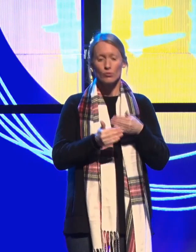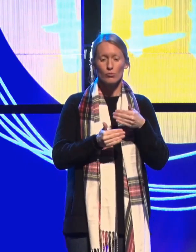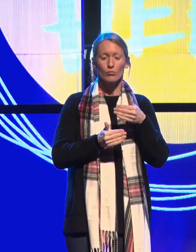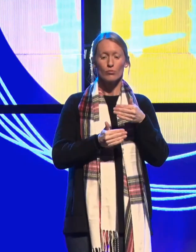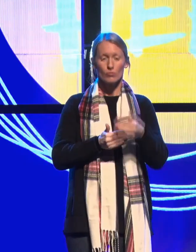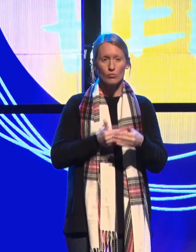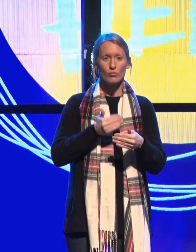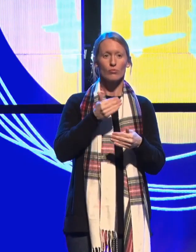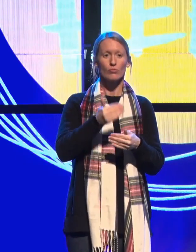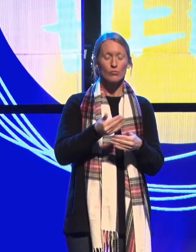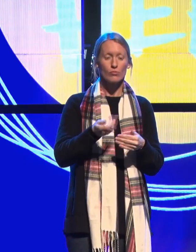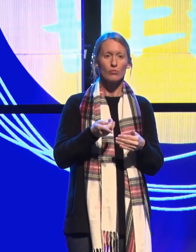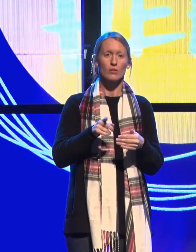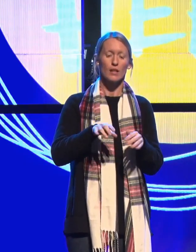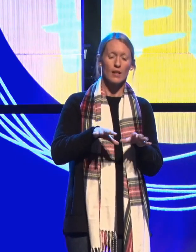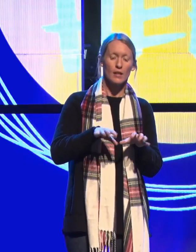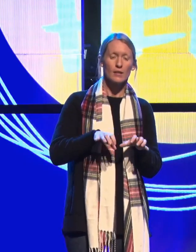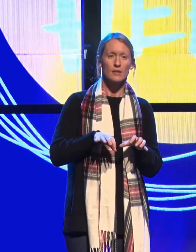icy patch.